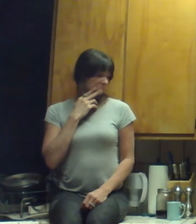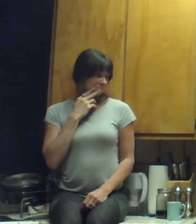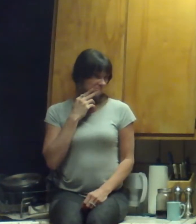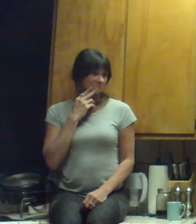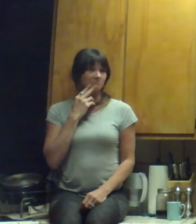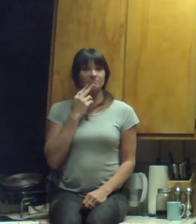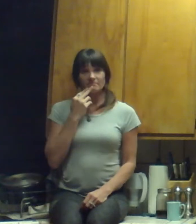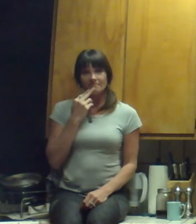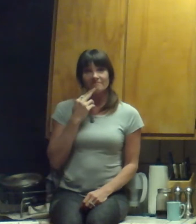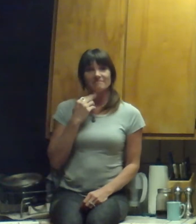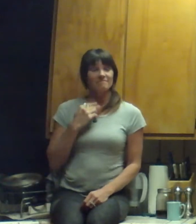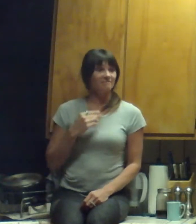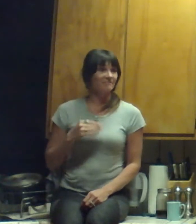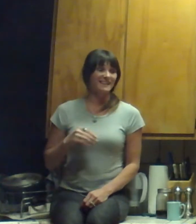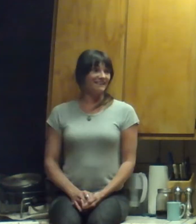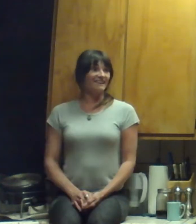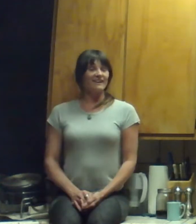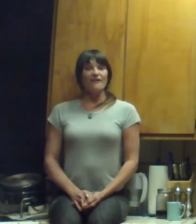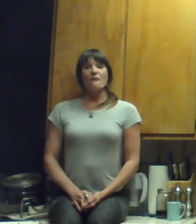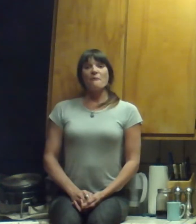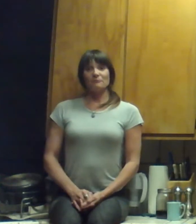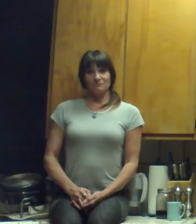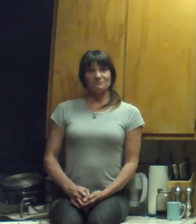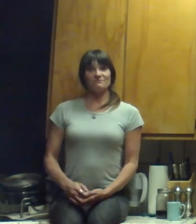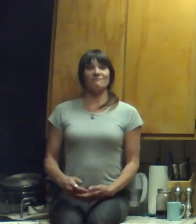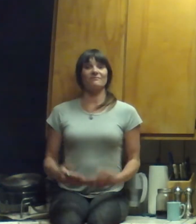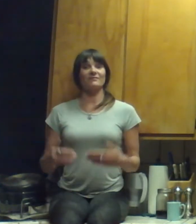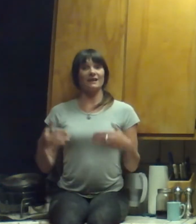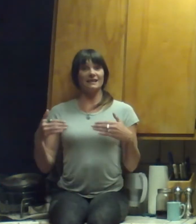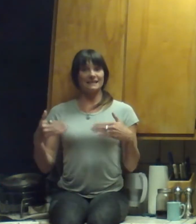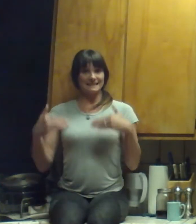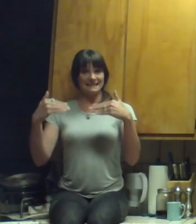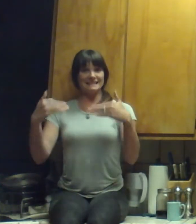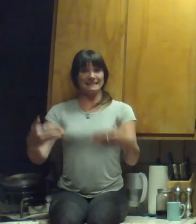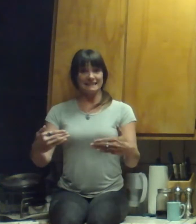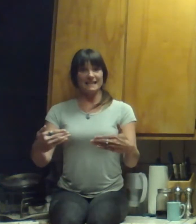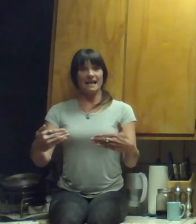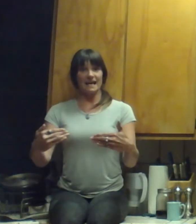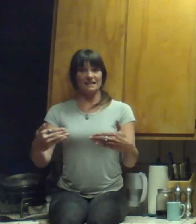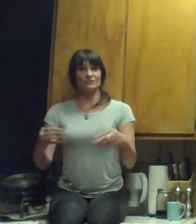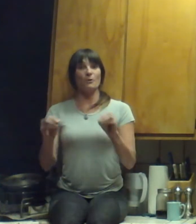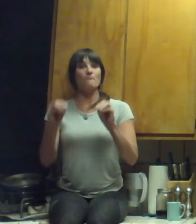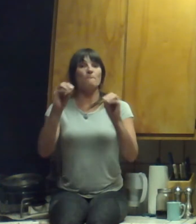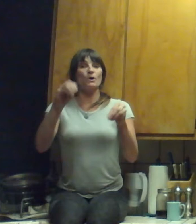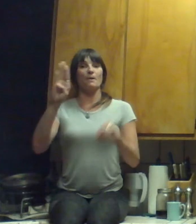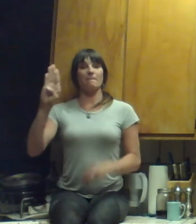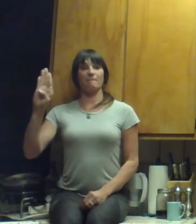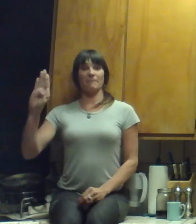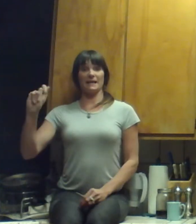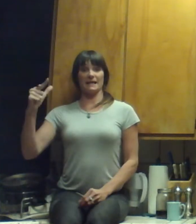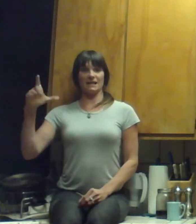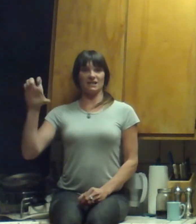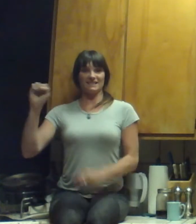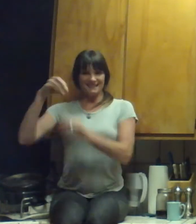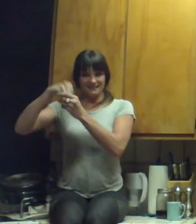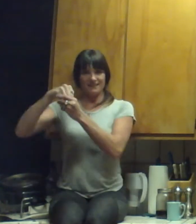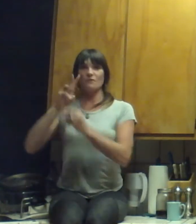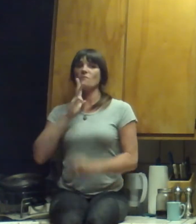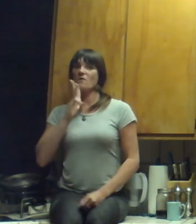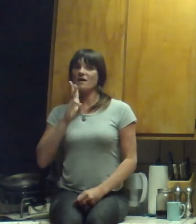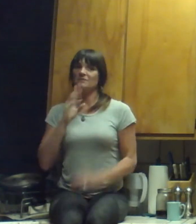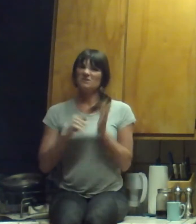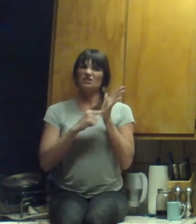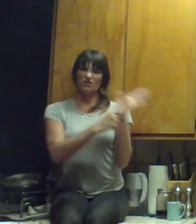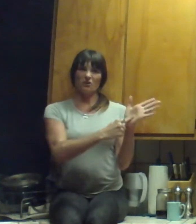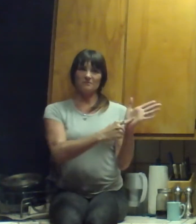And it's a little bit more than I usually put in. So now we're going to put the bagels in the water, and we'll show you how you do